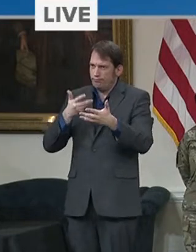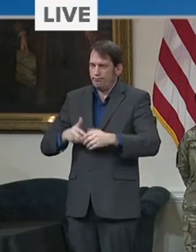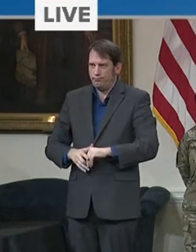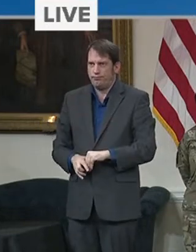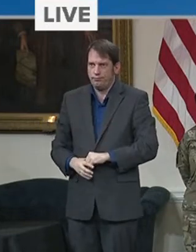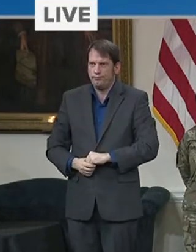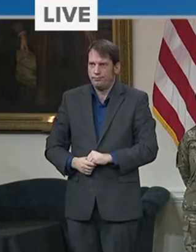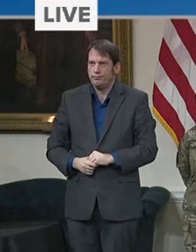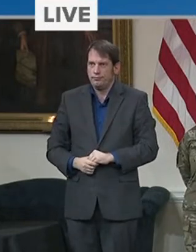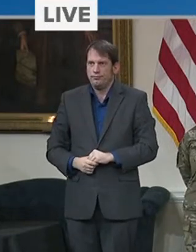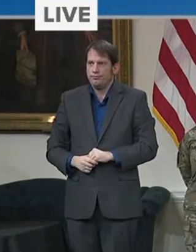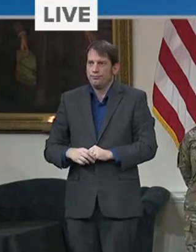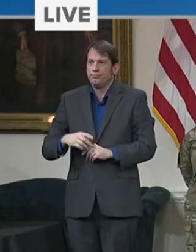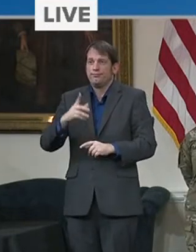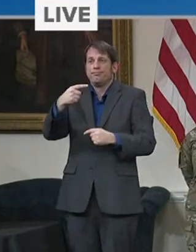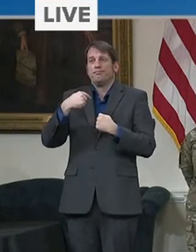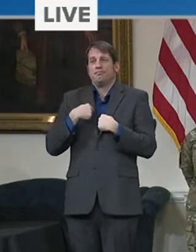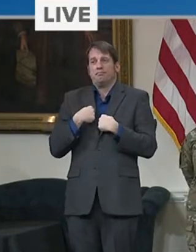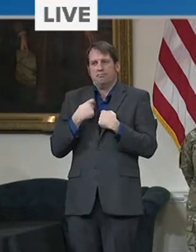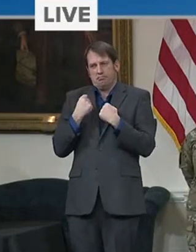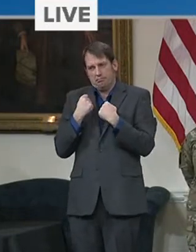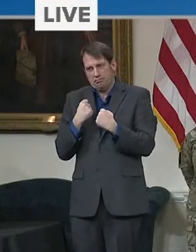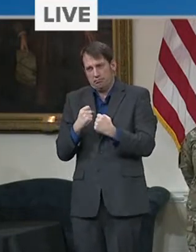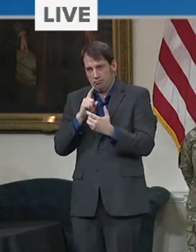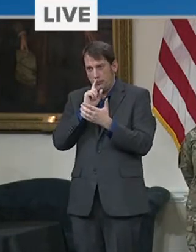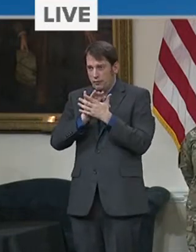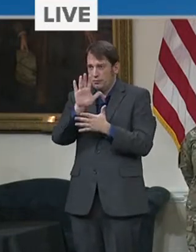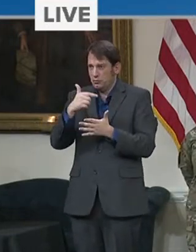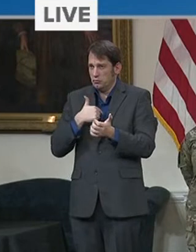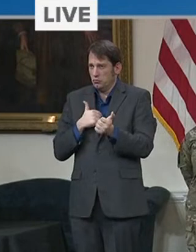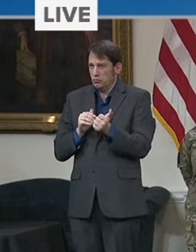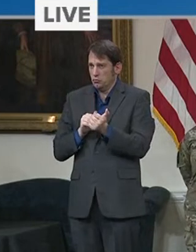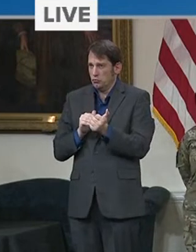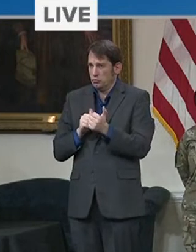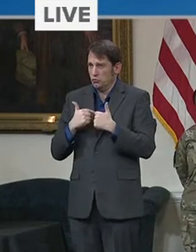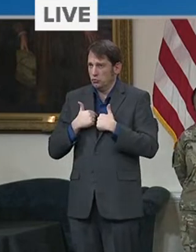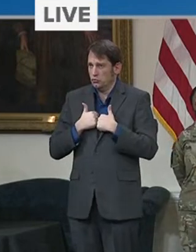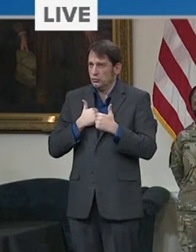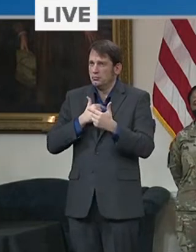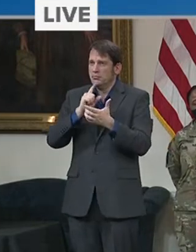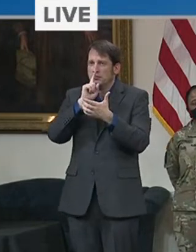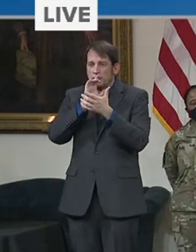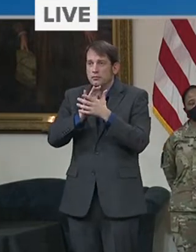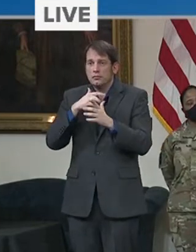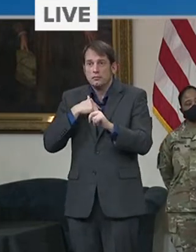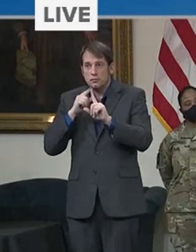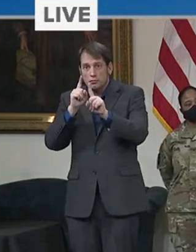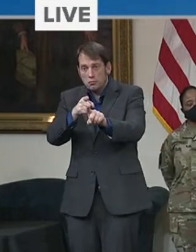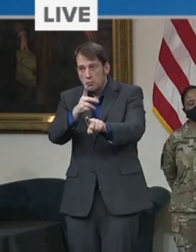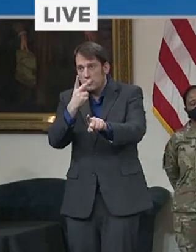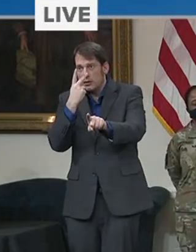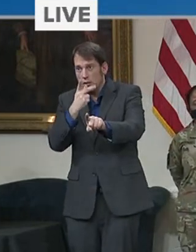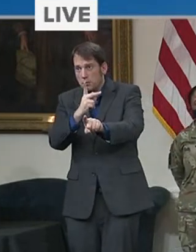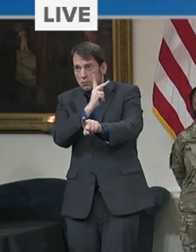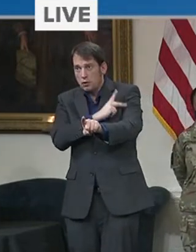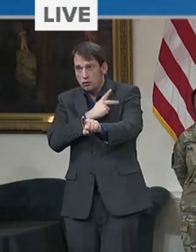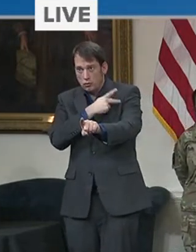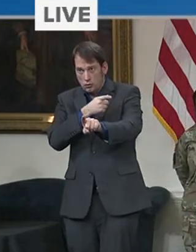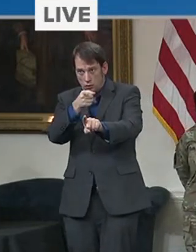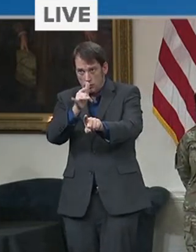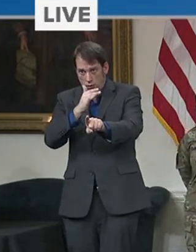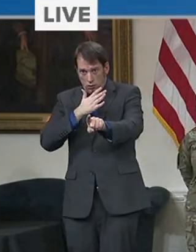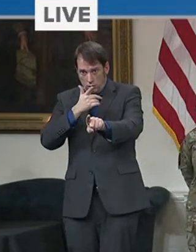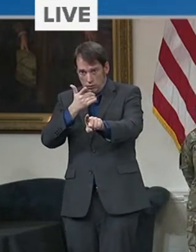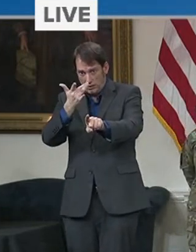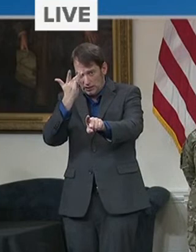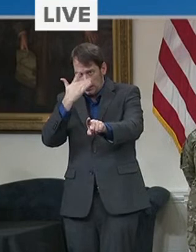fact, treating patients during their times of crisis is one of my greatest honors. Typically and honestly, an